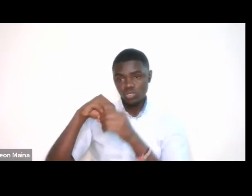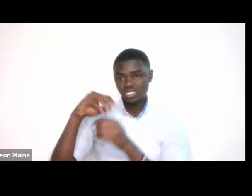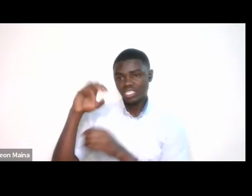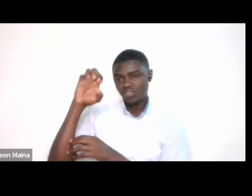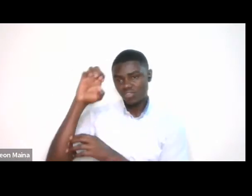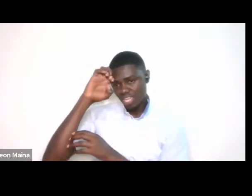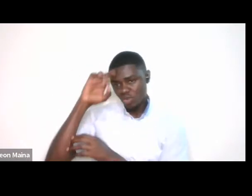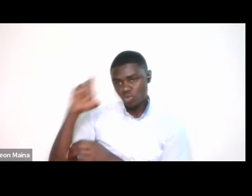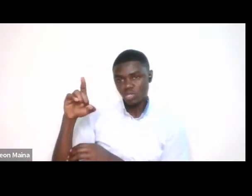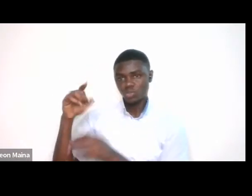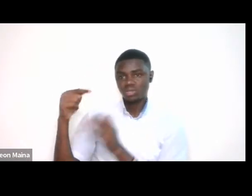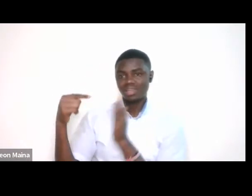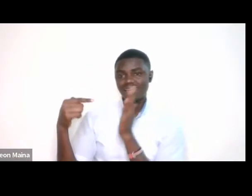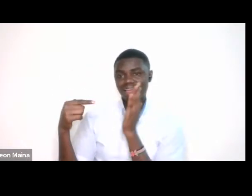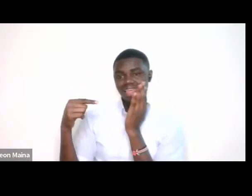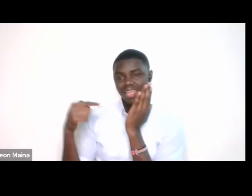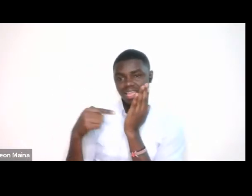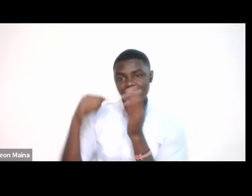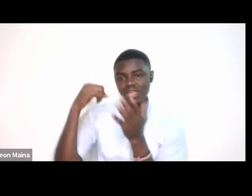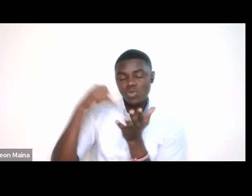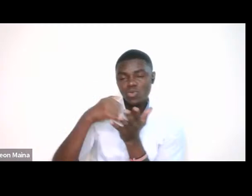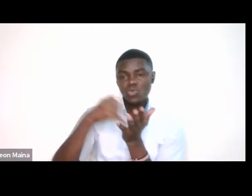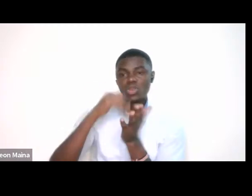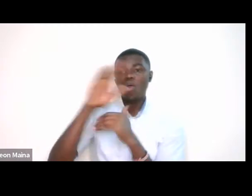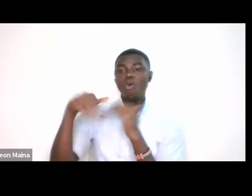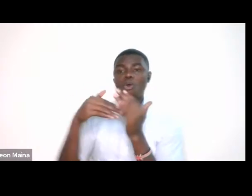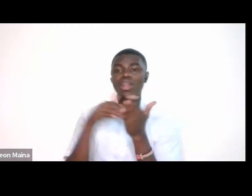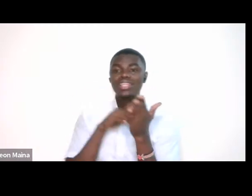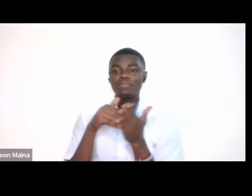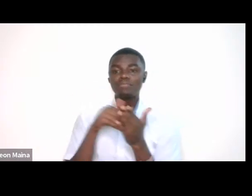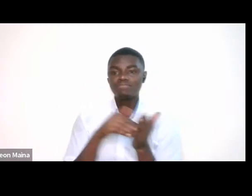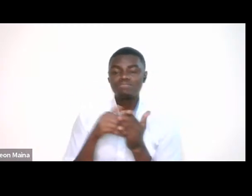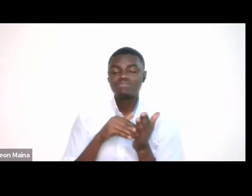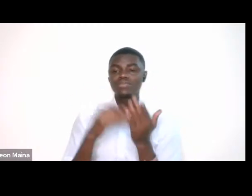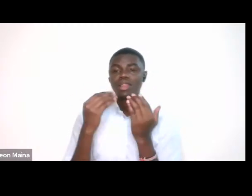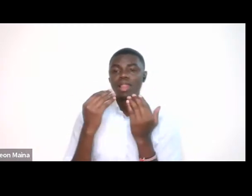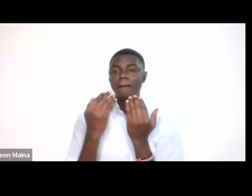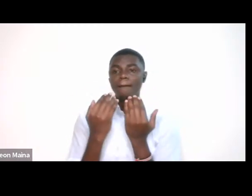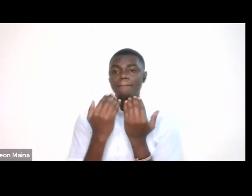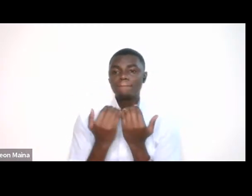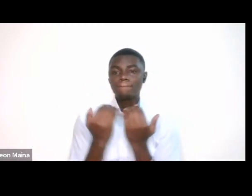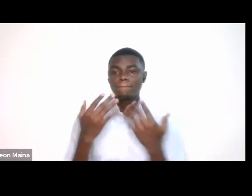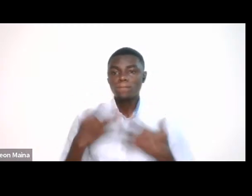includes all the vulnerable populations in the education system.